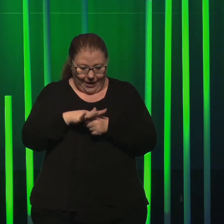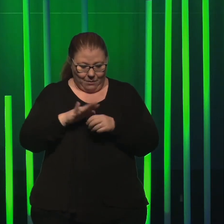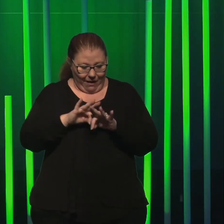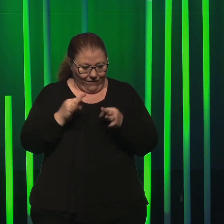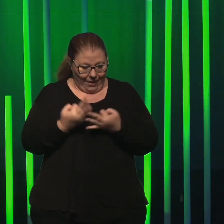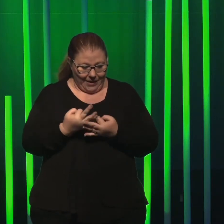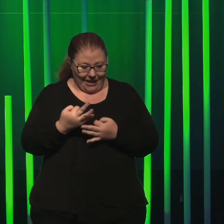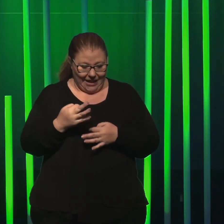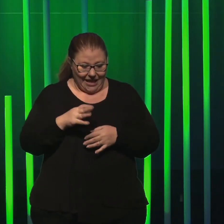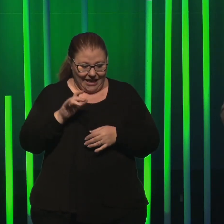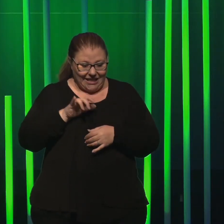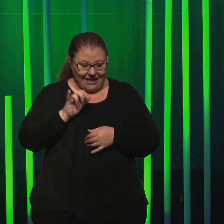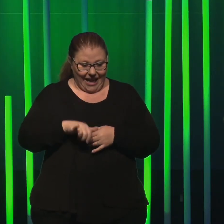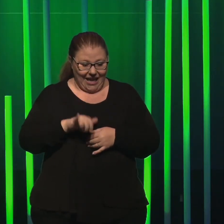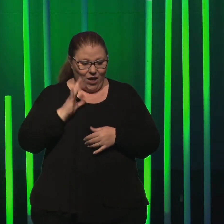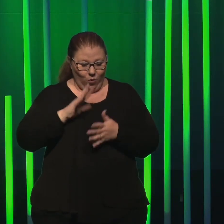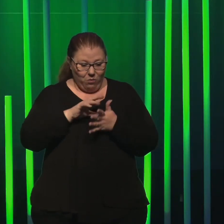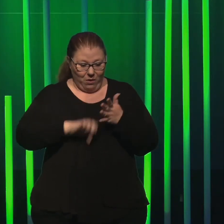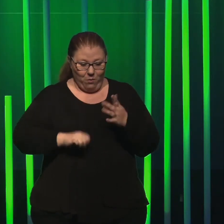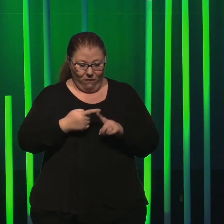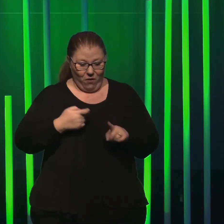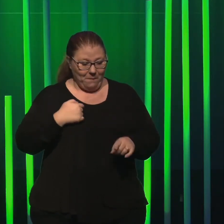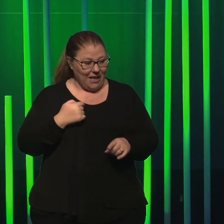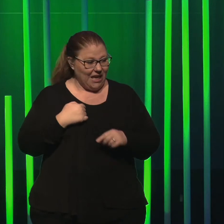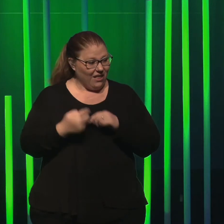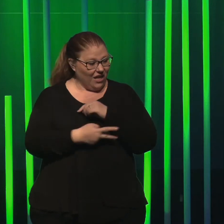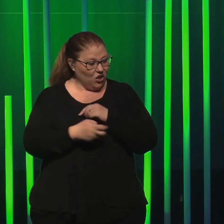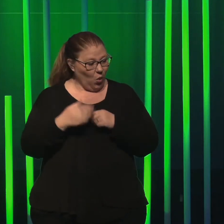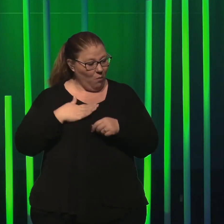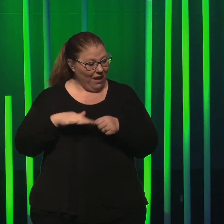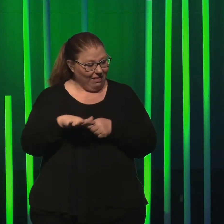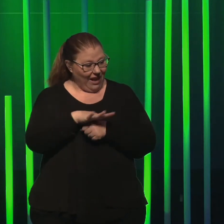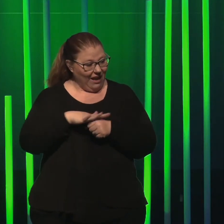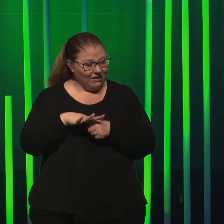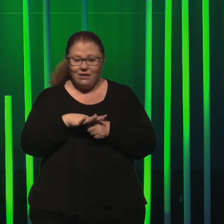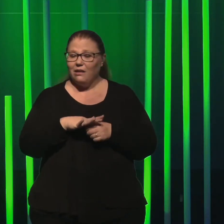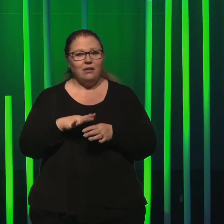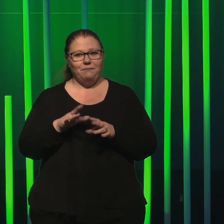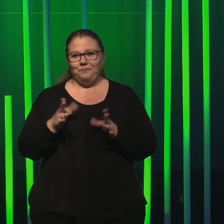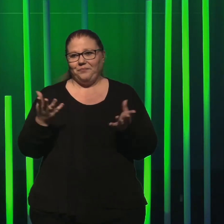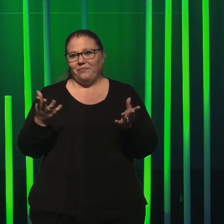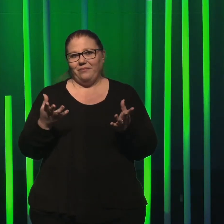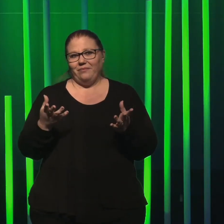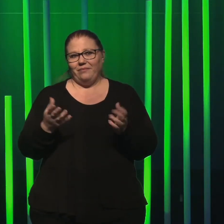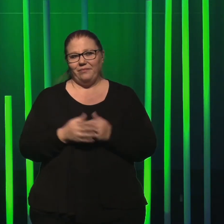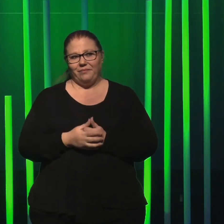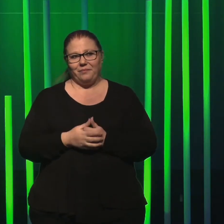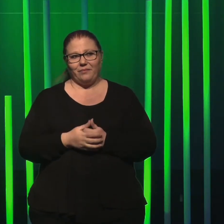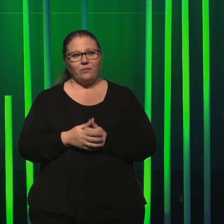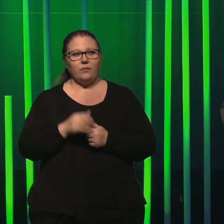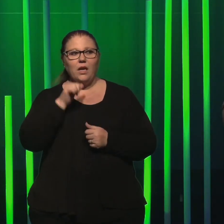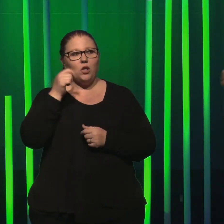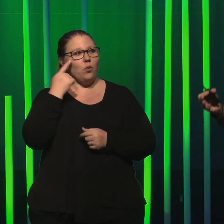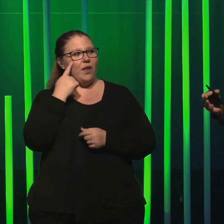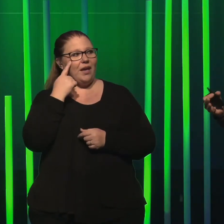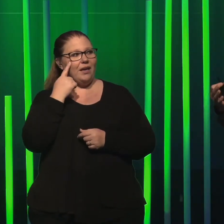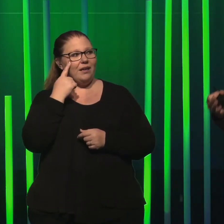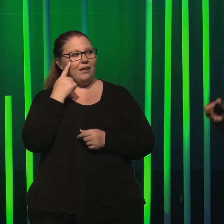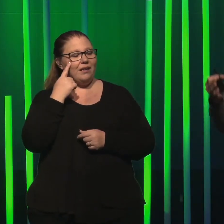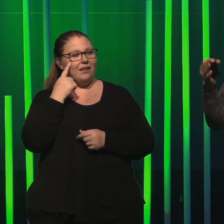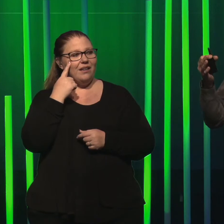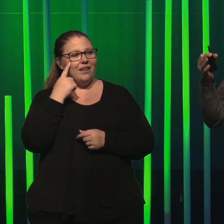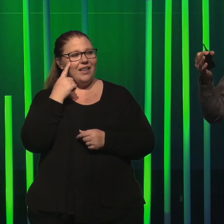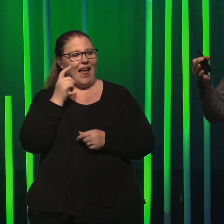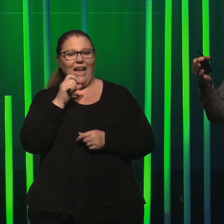to get taken and just removed from me? We don't live in that space. Now, don't take what I said as that doesn't exist in